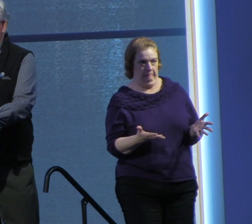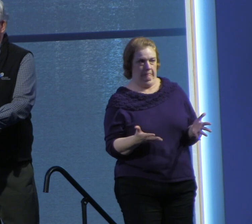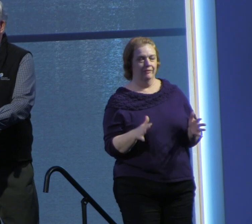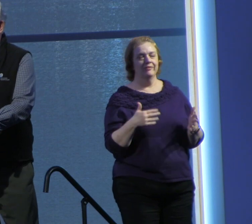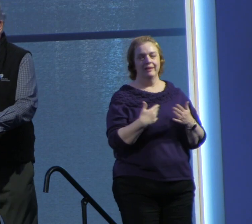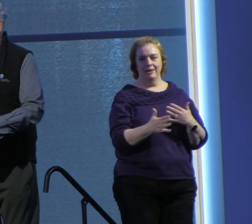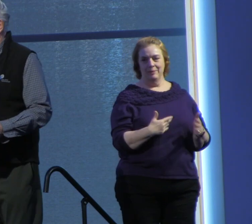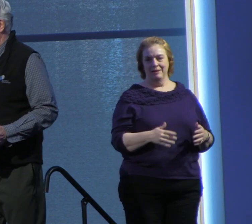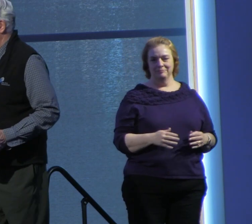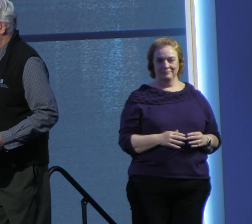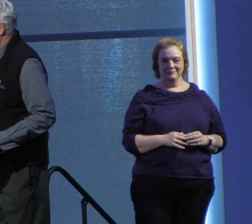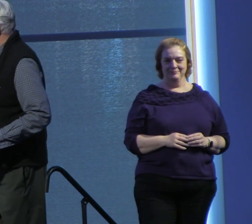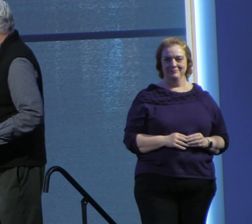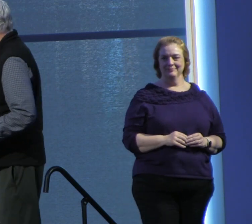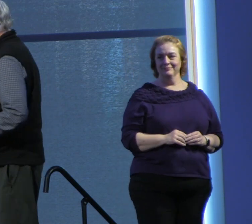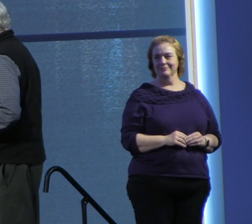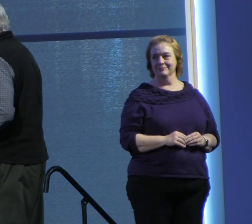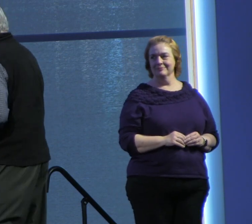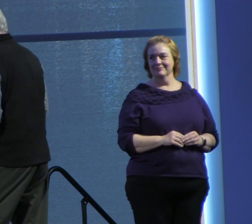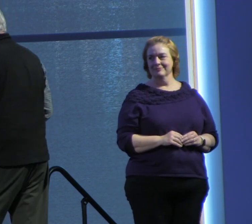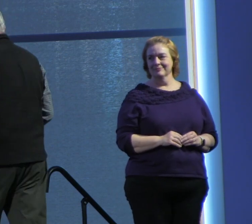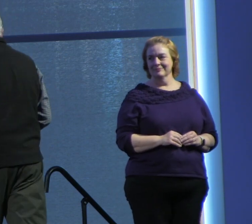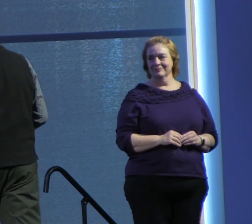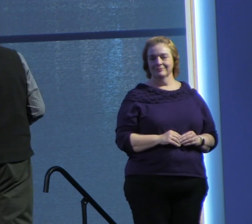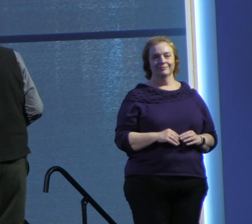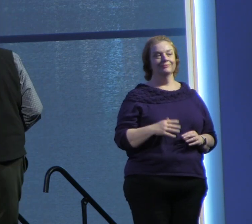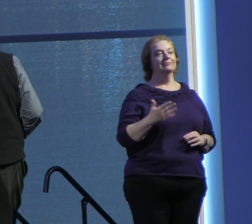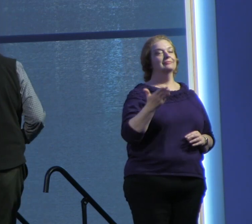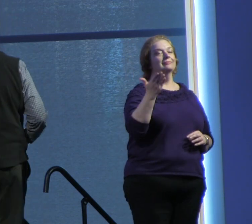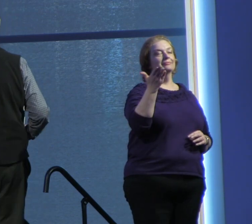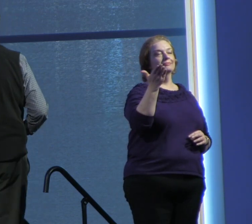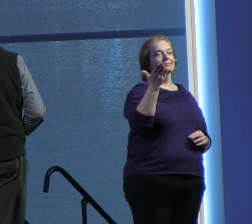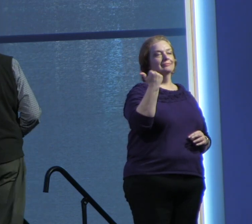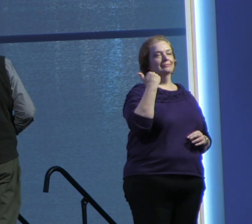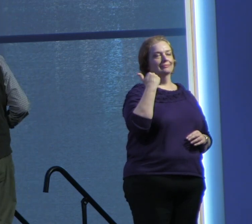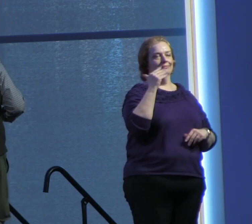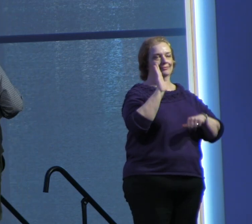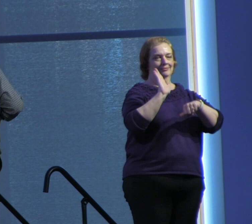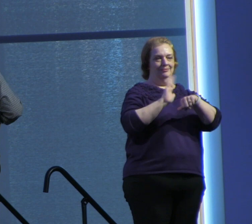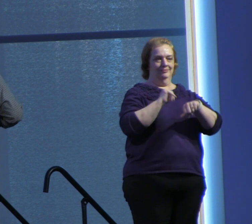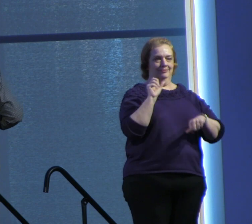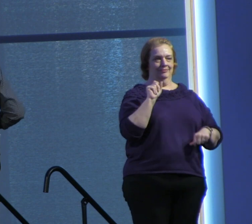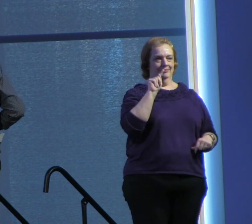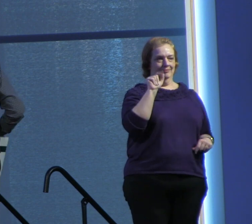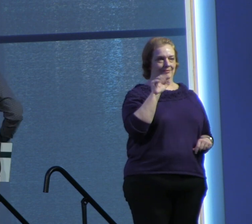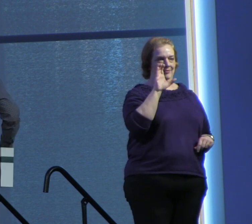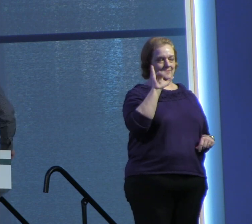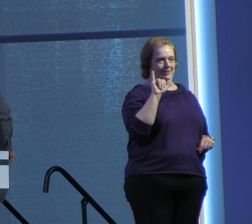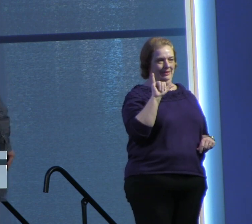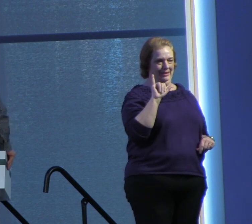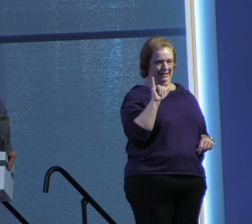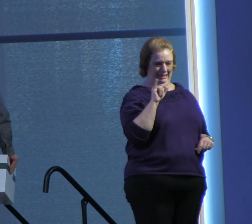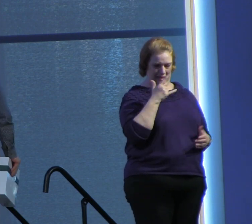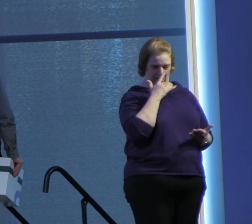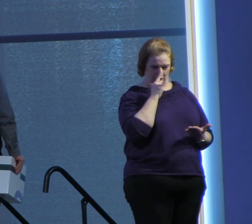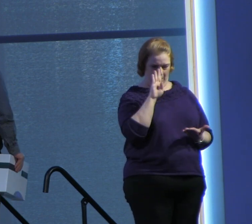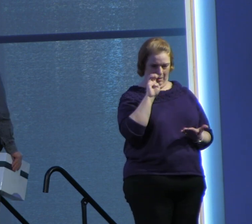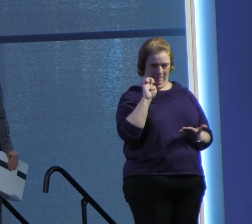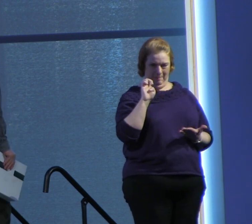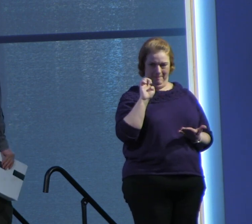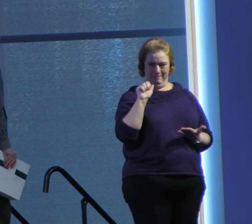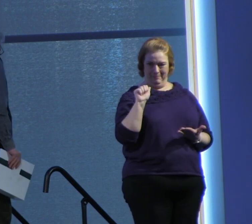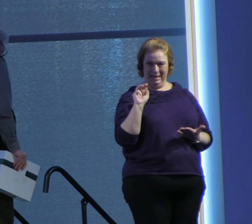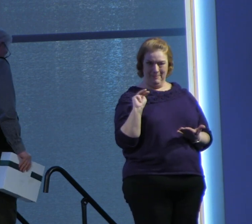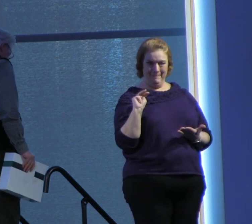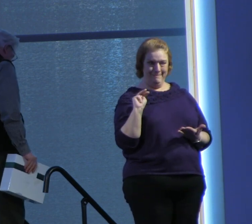All right, let's bring up Stacy Beam, I think it says. Stacy Beam?